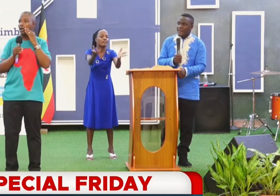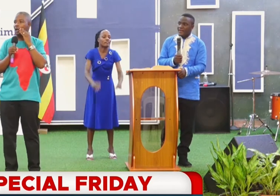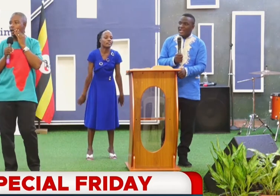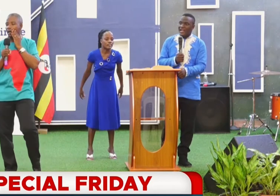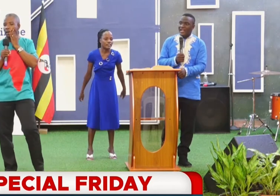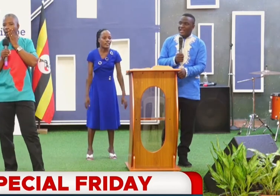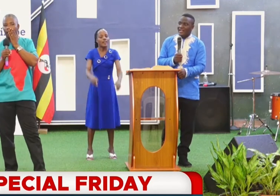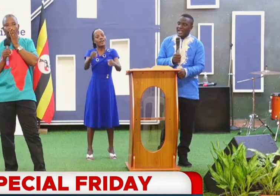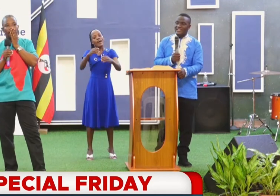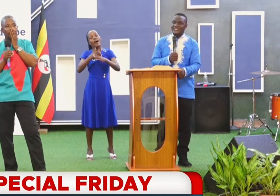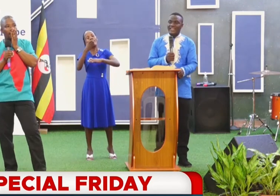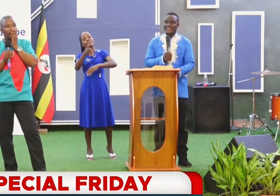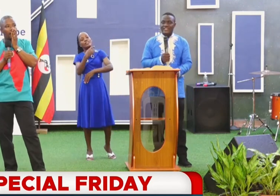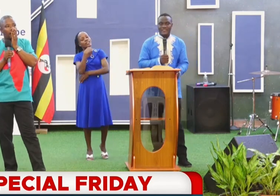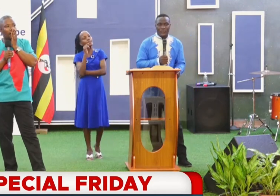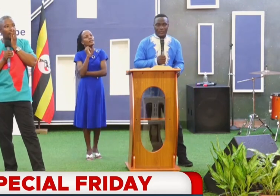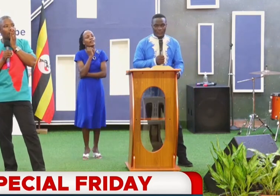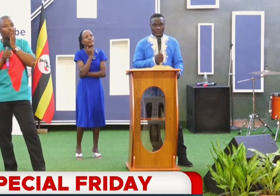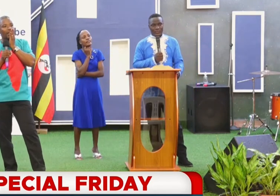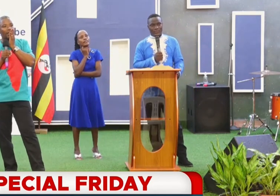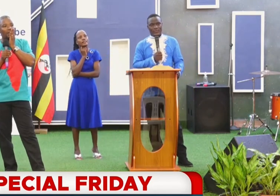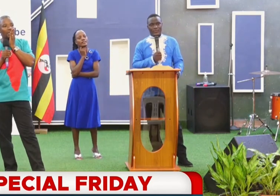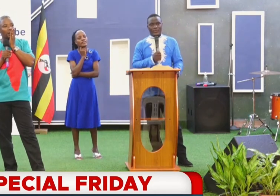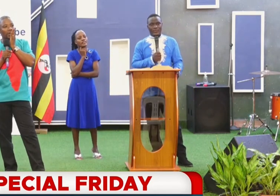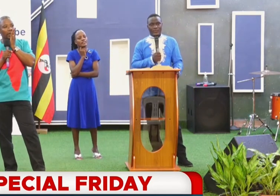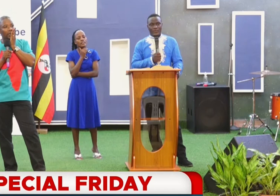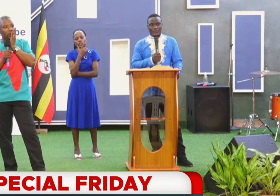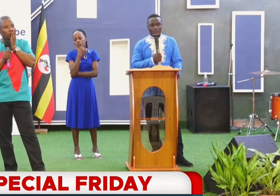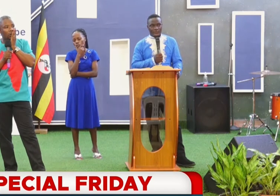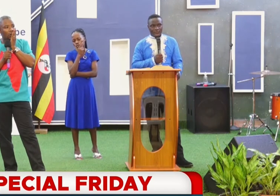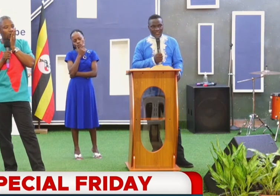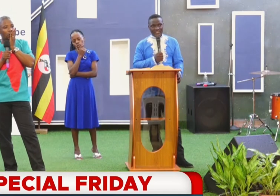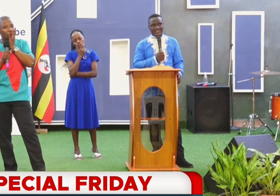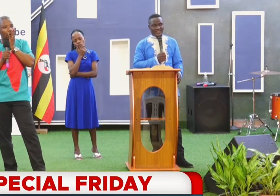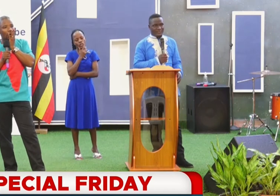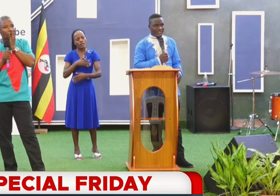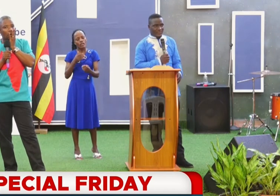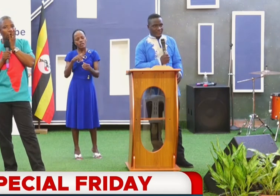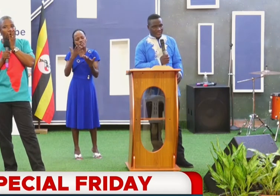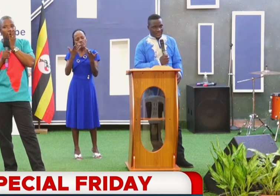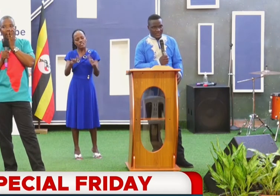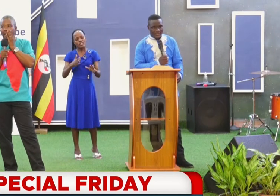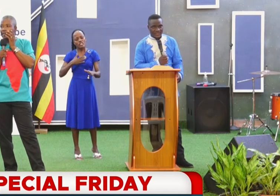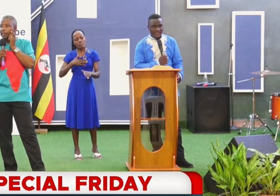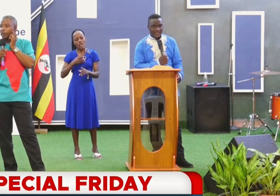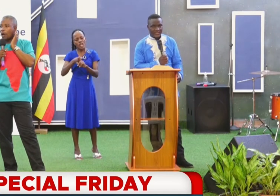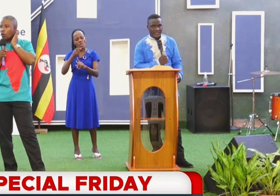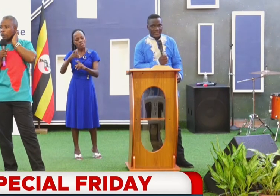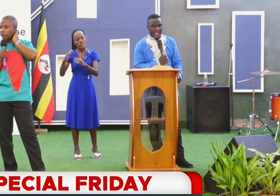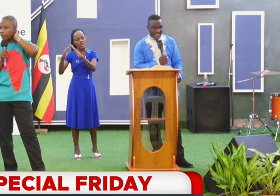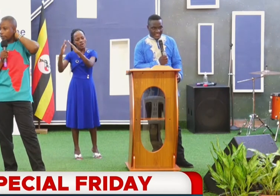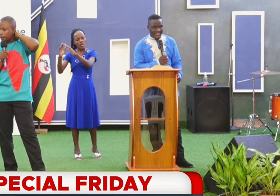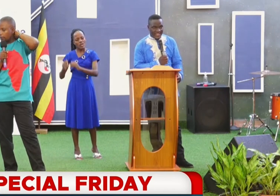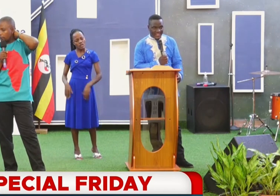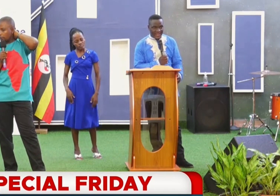ha. As is there, he says, oh. Okumaliriza mizigo jange kino. To finish these rentals. Neta aganske yo